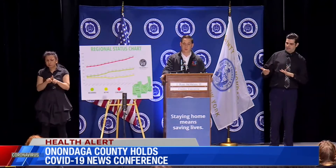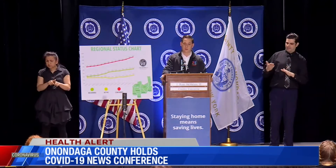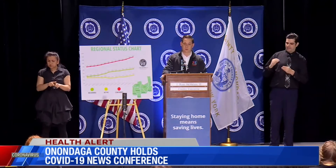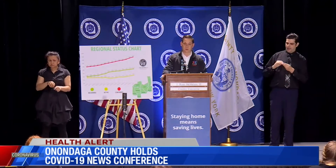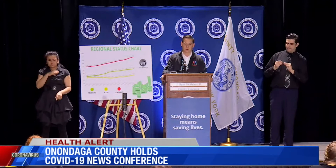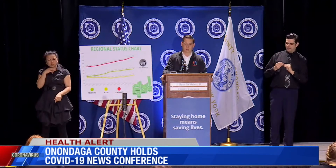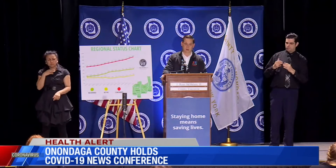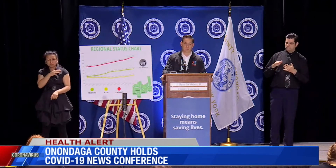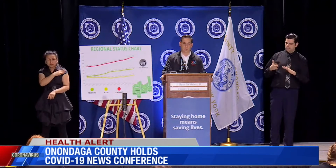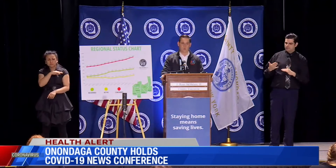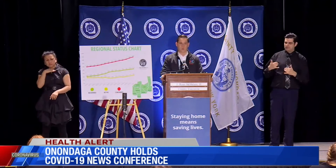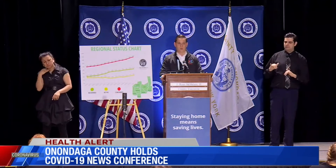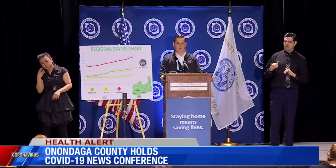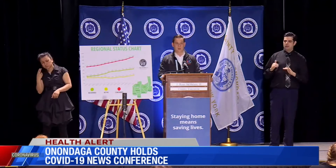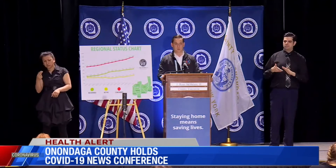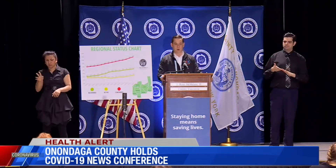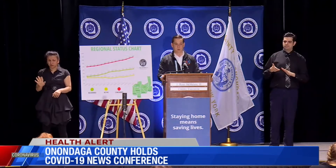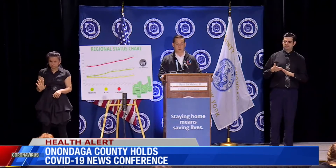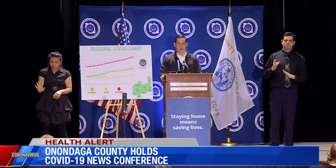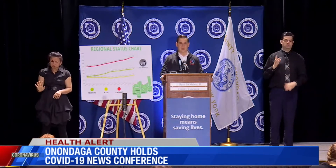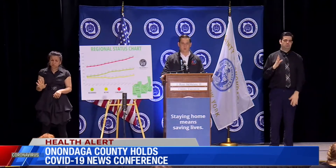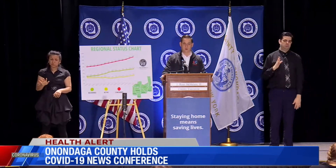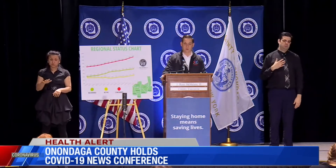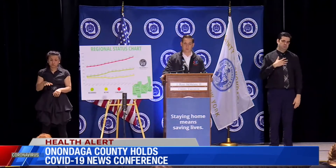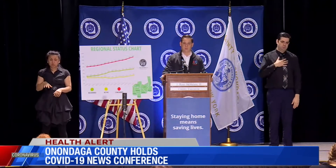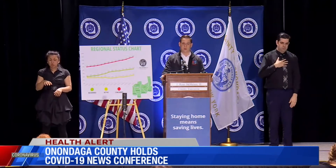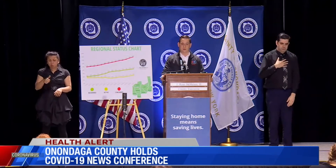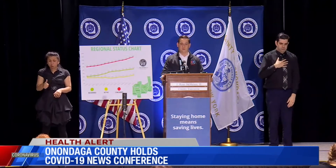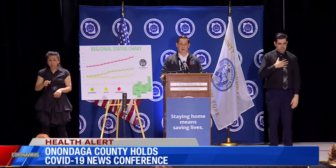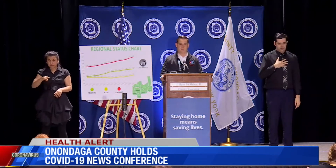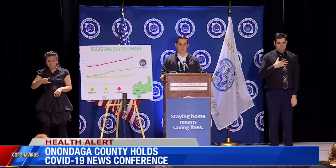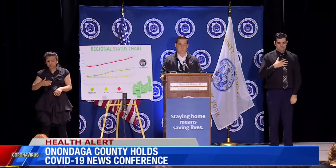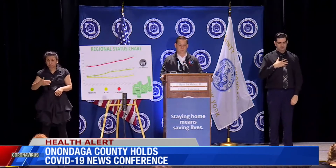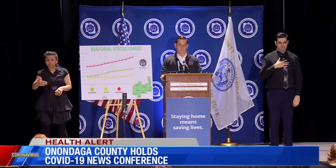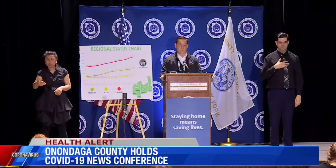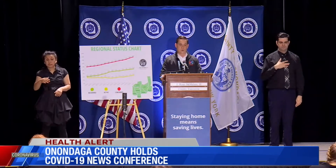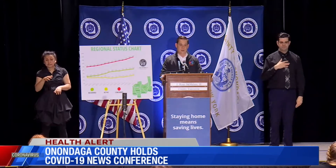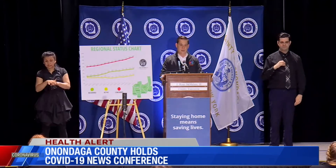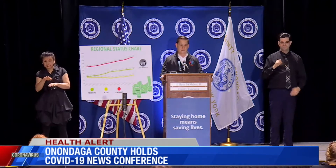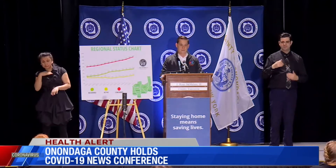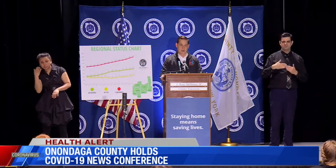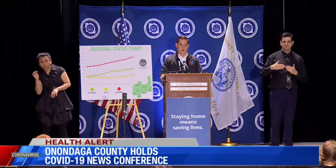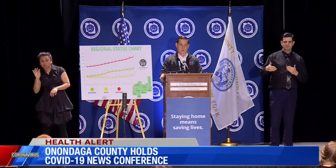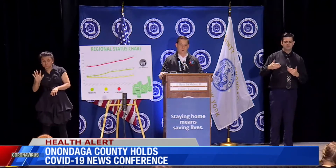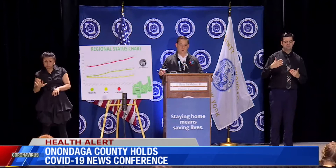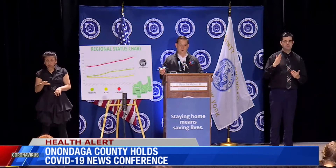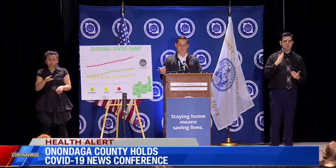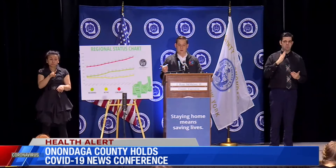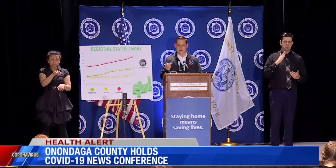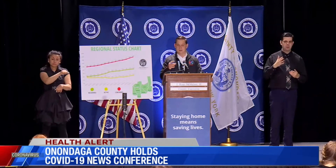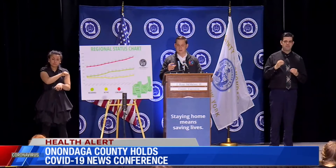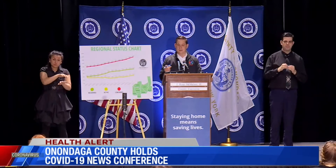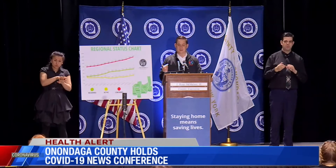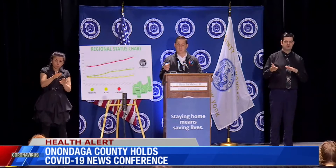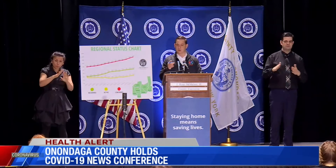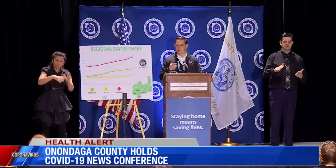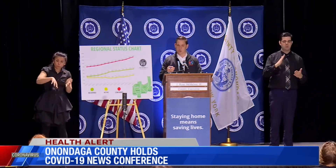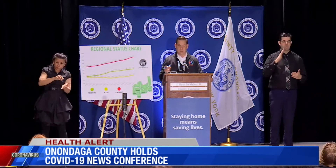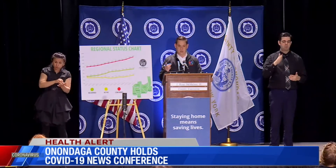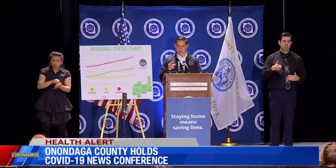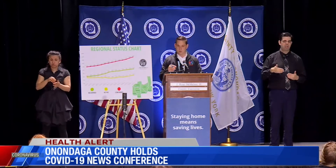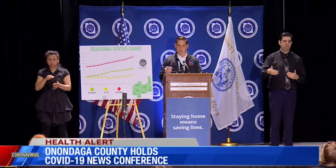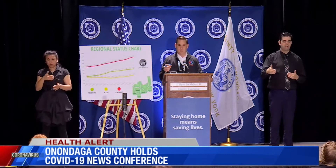So it's really unbearable to think about that when you think about their families and how there's been such